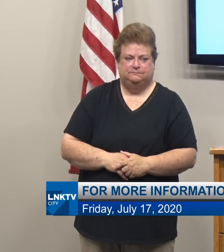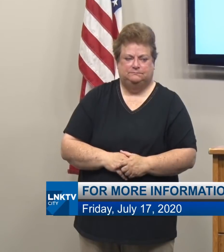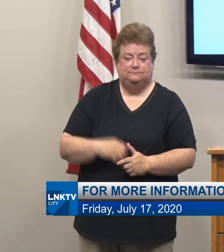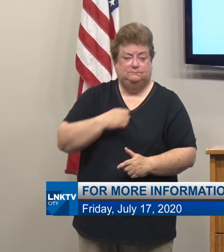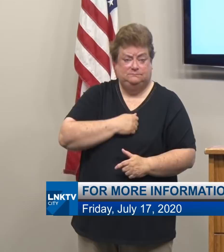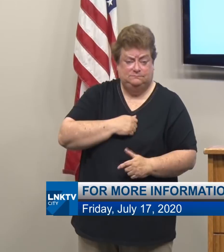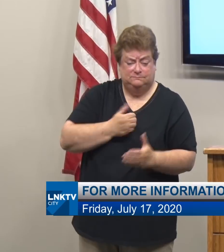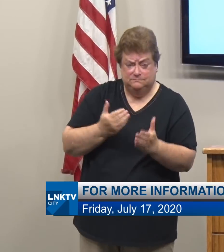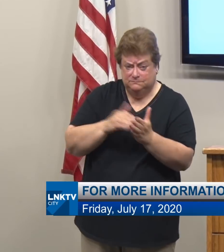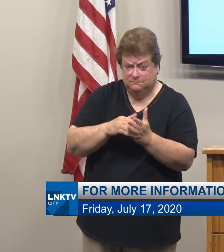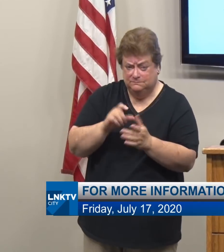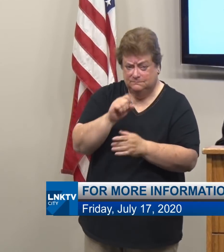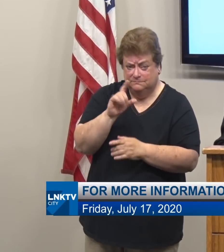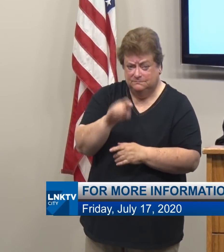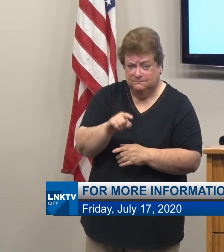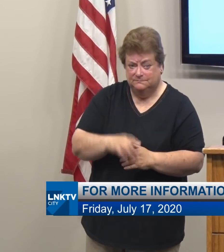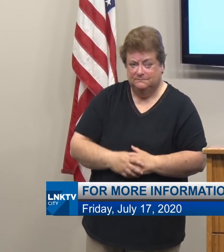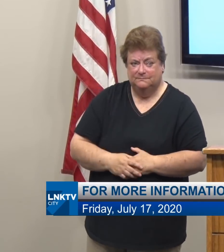I'm sorry, could you repeat the question?